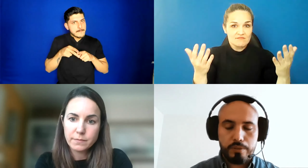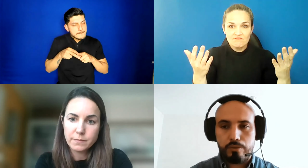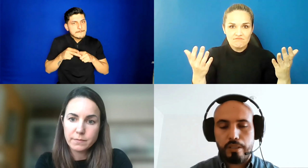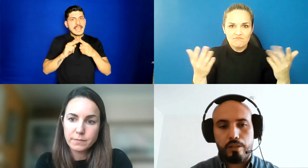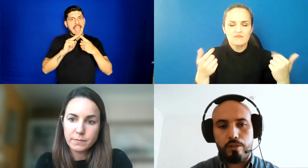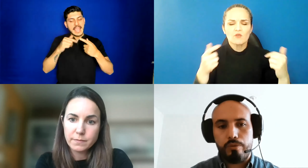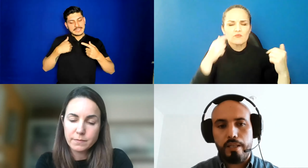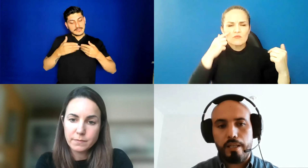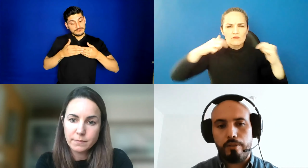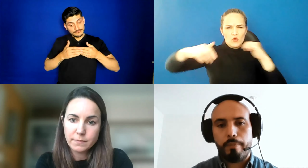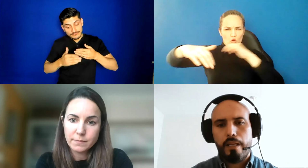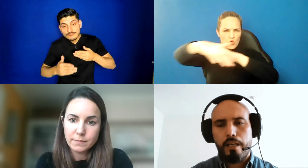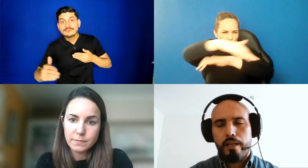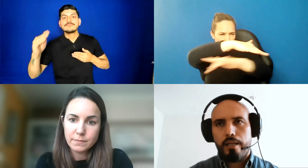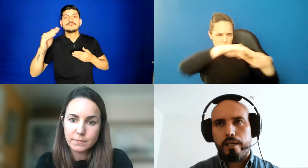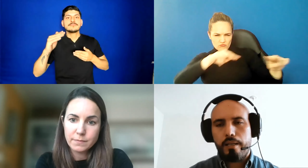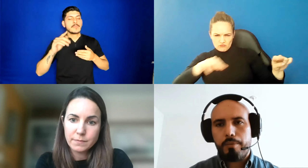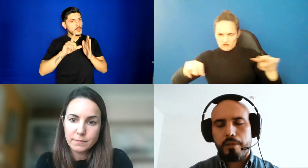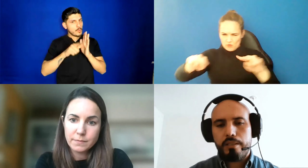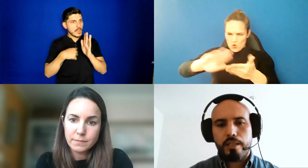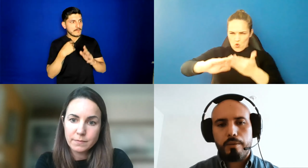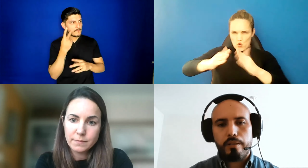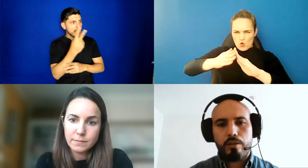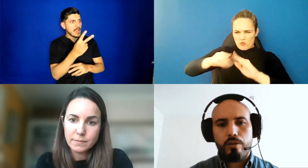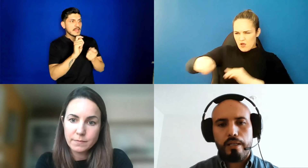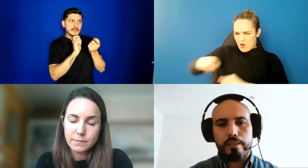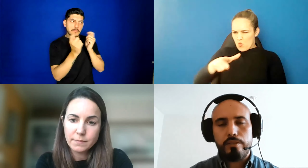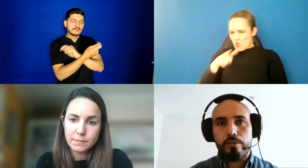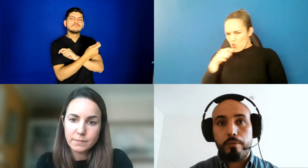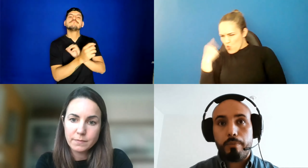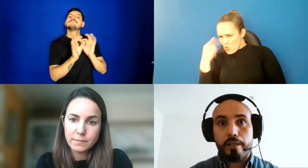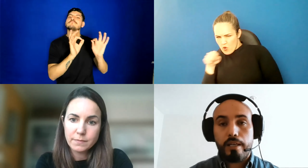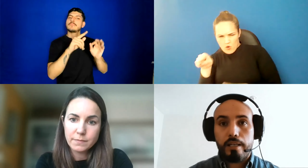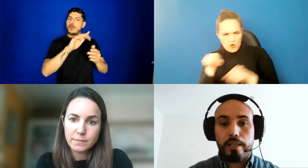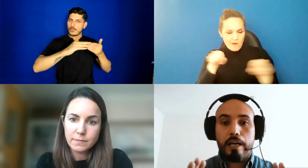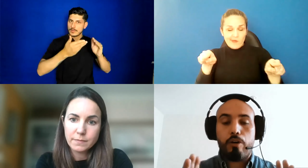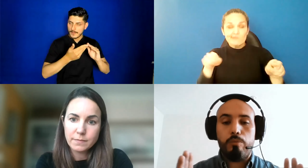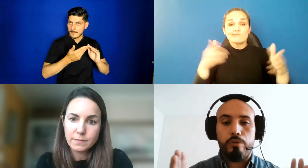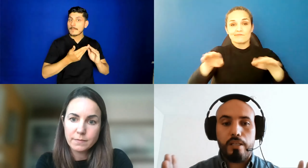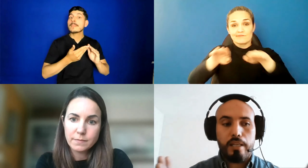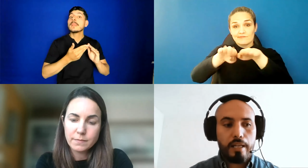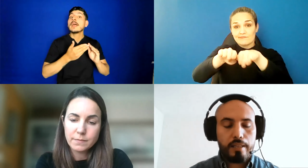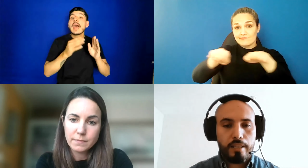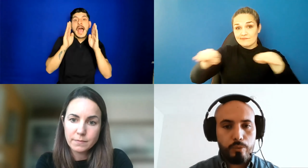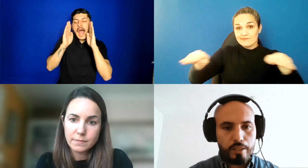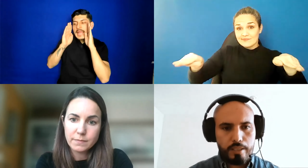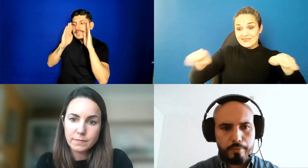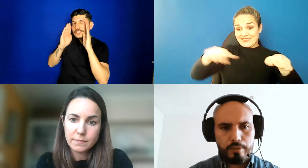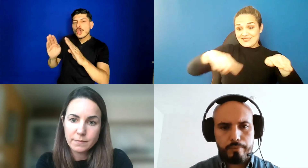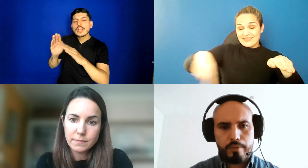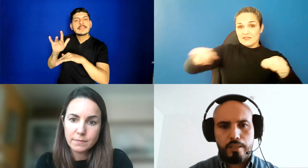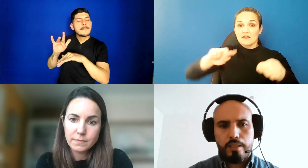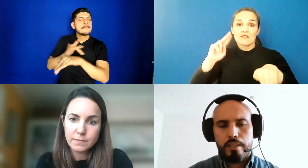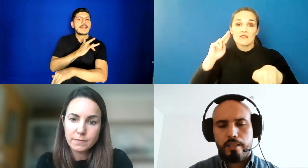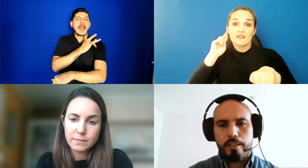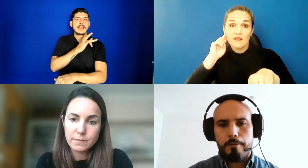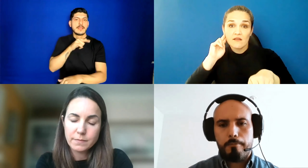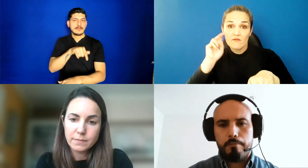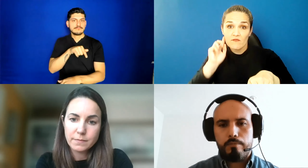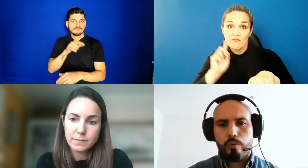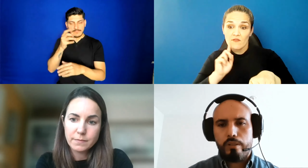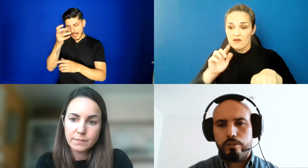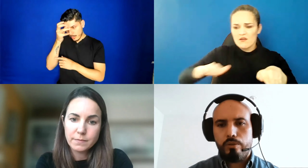context from where we started and the changes that have occurred in the community. First, the